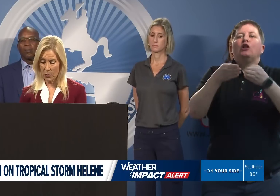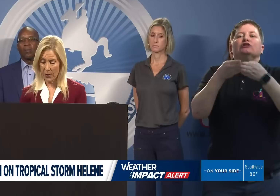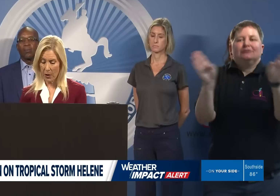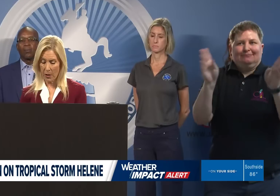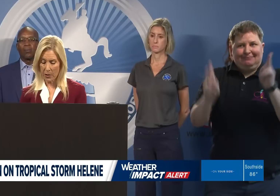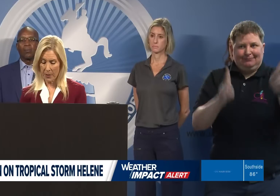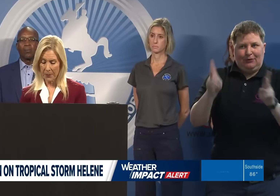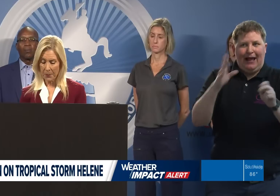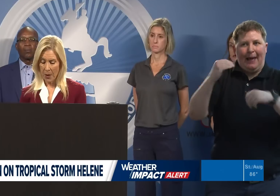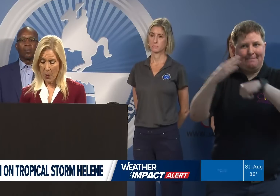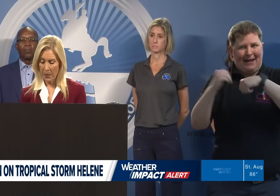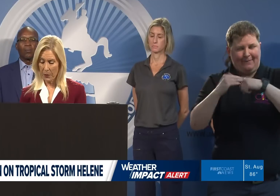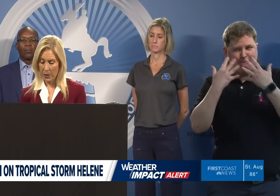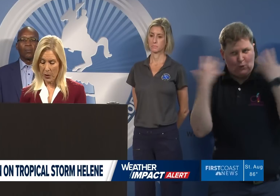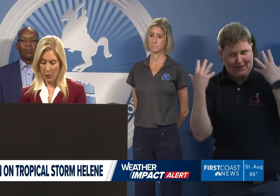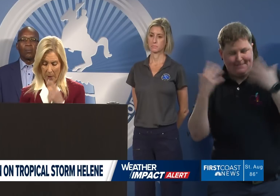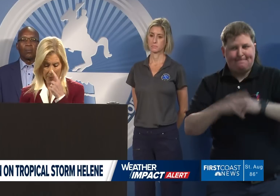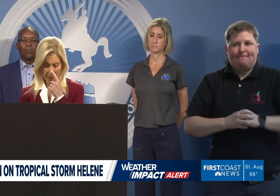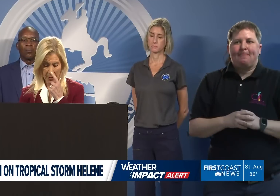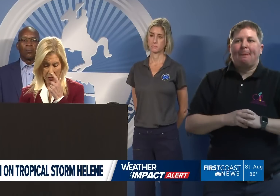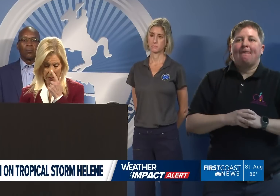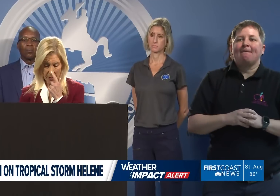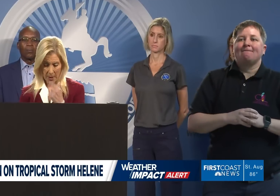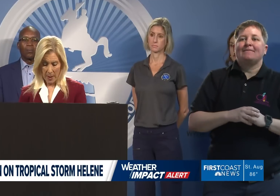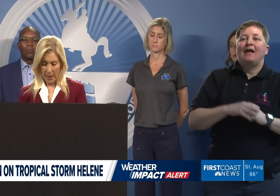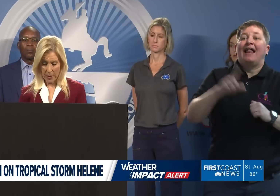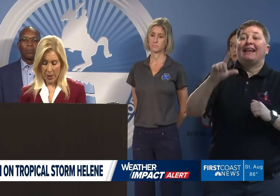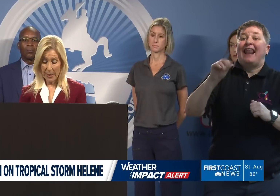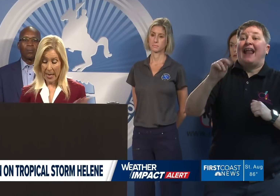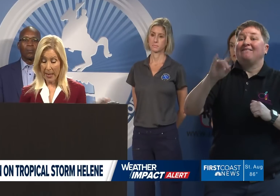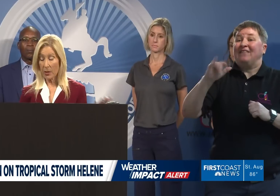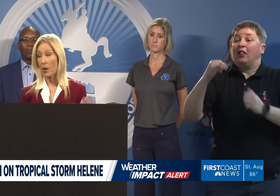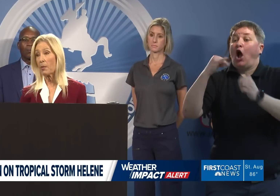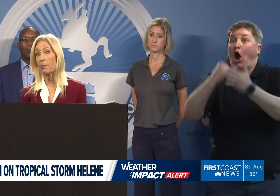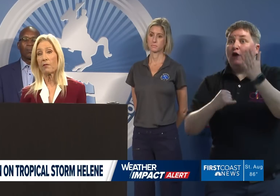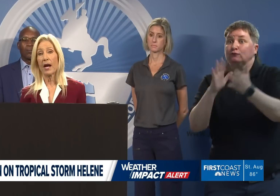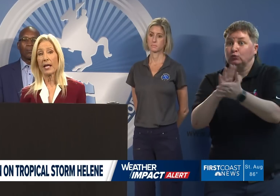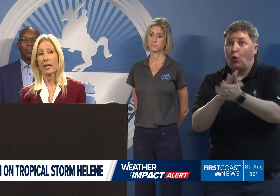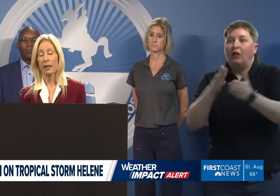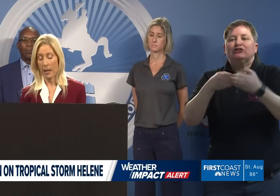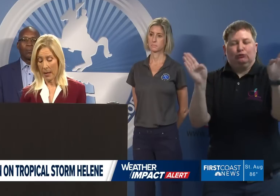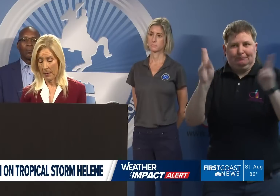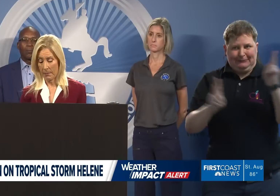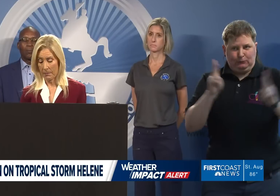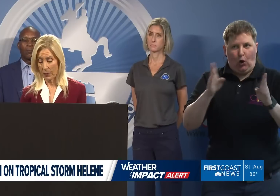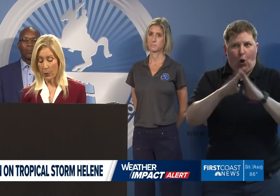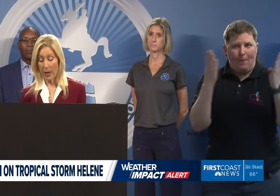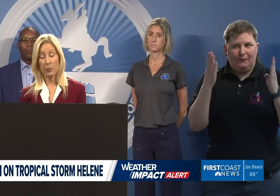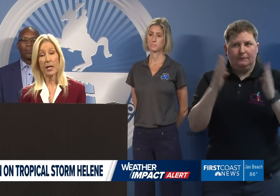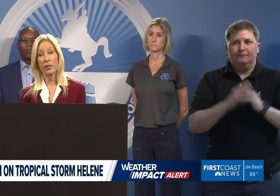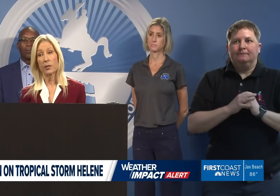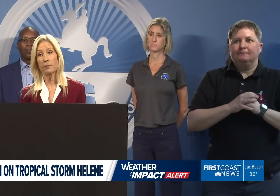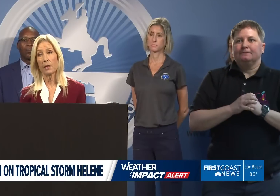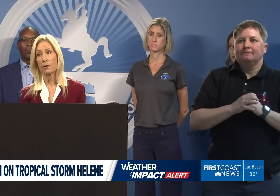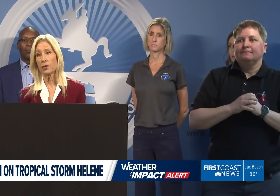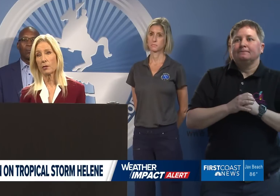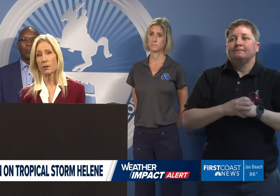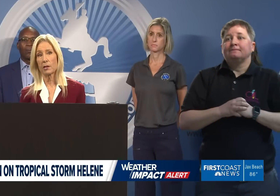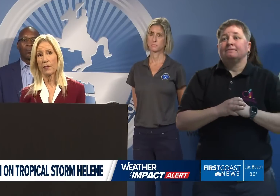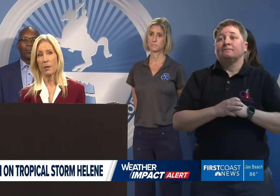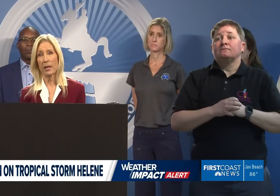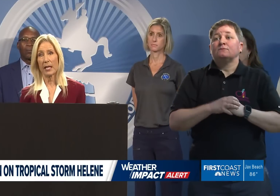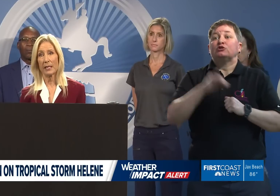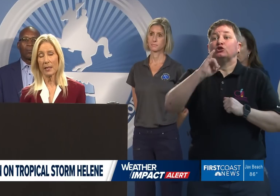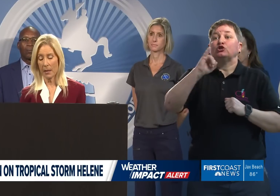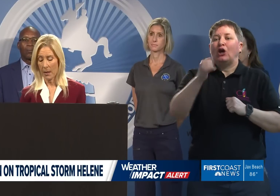Villa School of the Arts, open for the general population. JTA is going to be providing free transportation to those